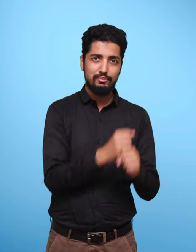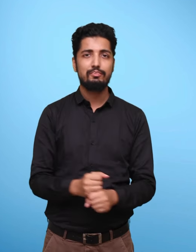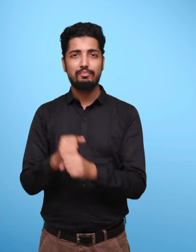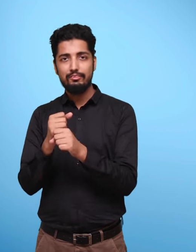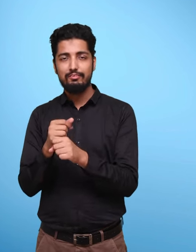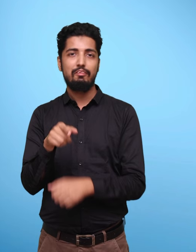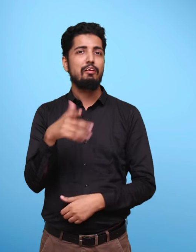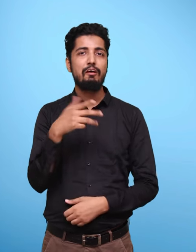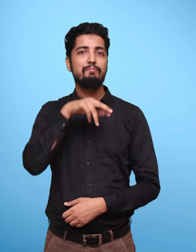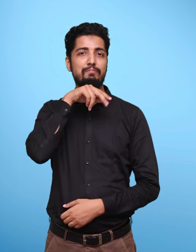goat.